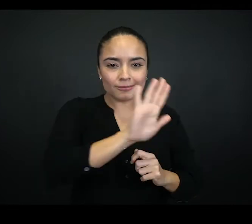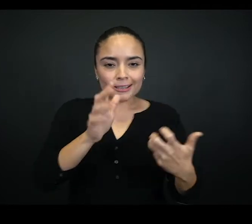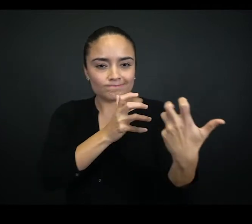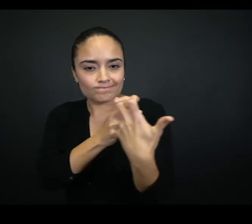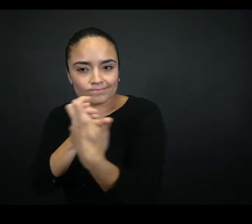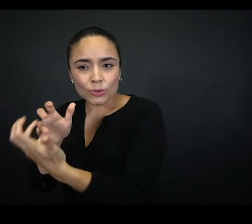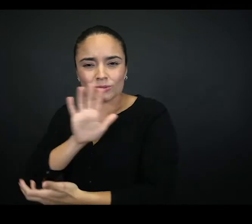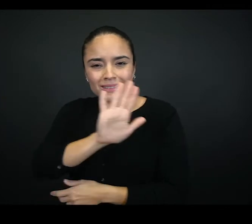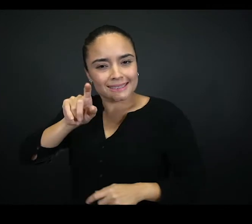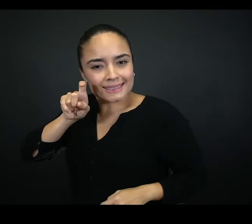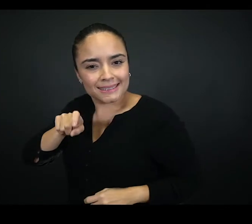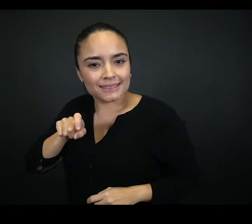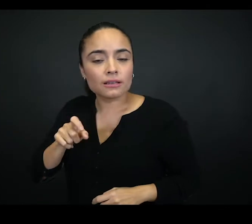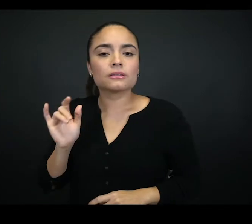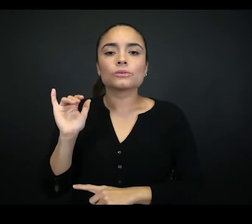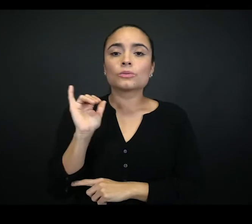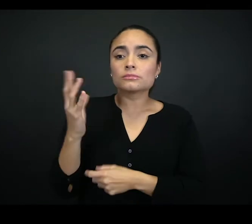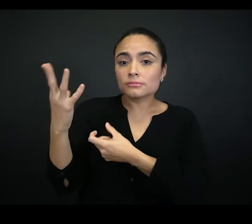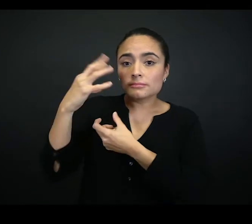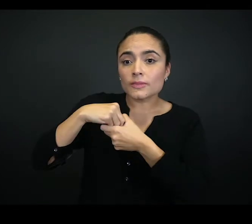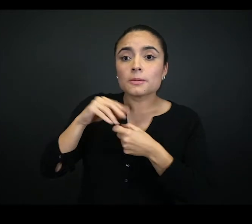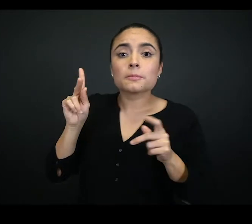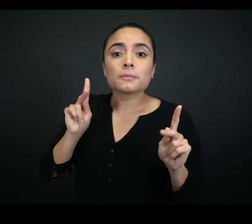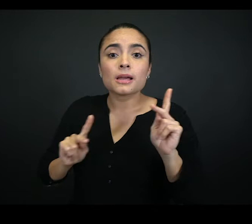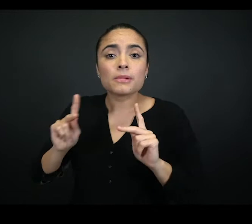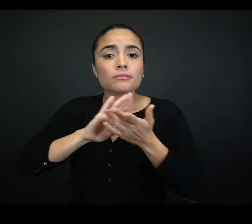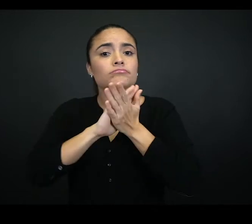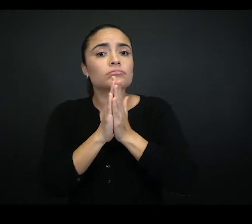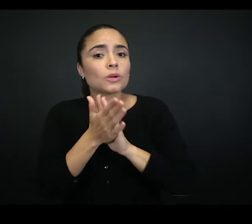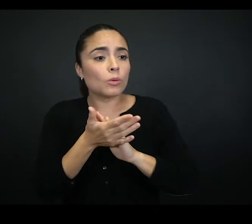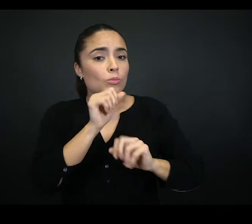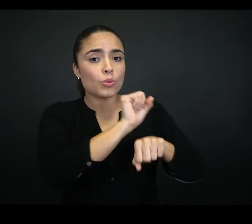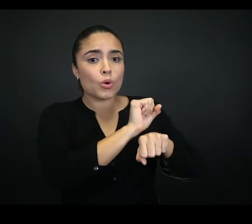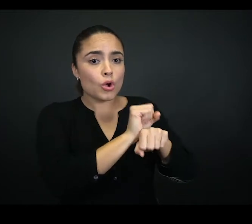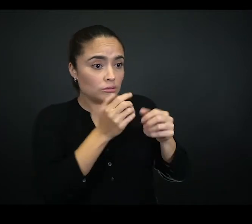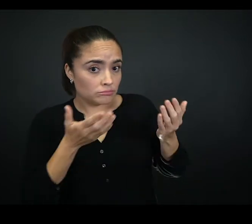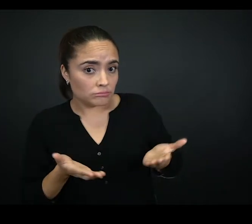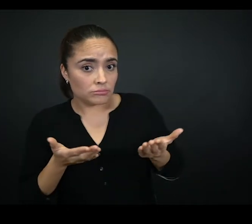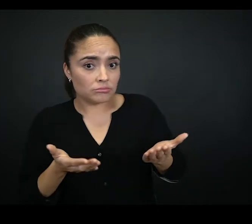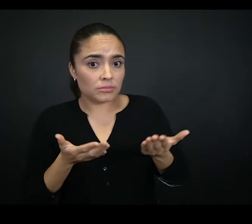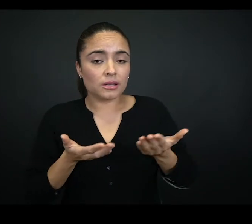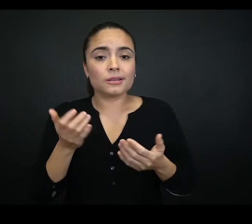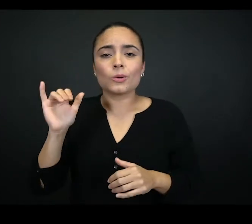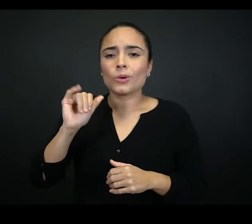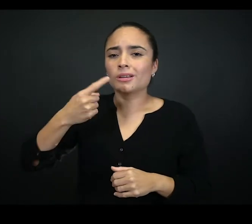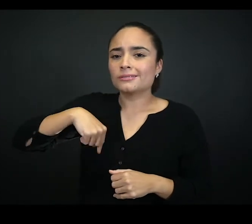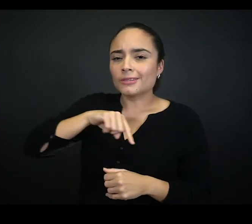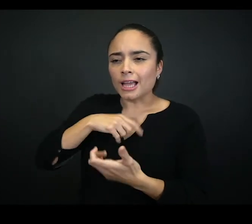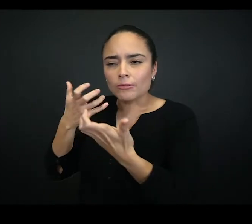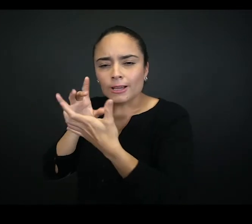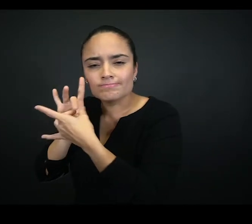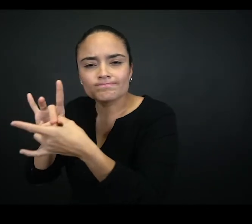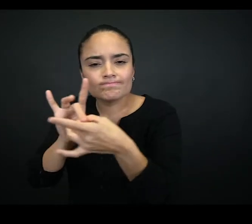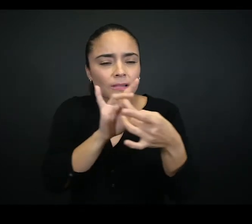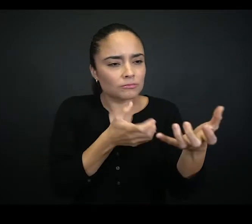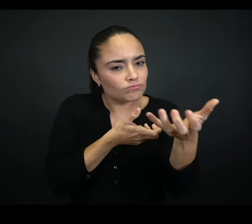services, really important in building trust with people, being able to relate to people, keeping those barriers really